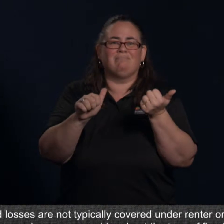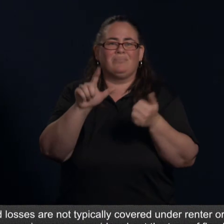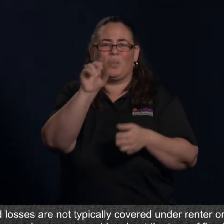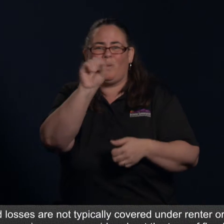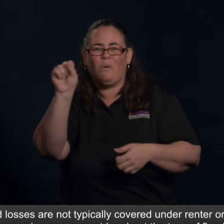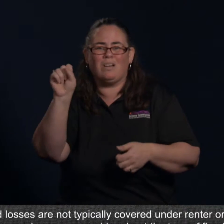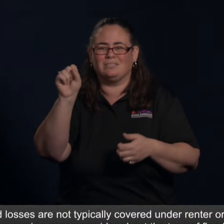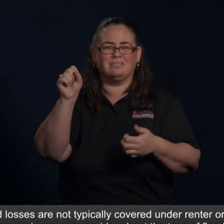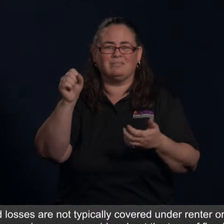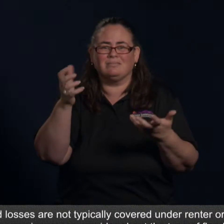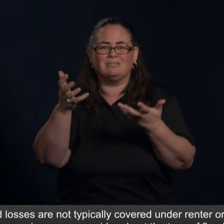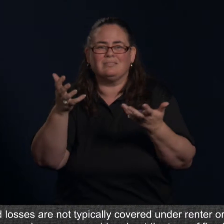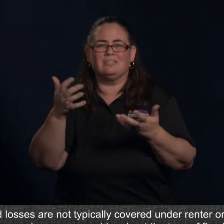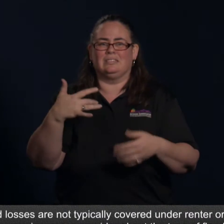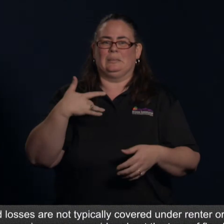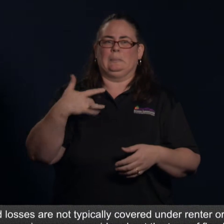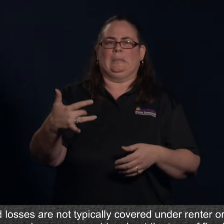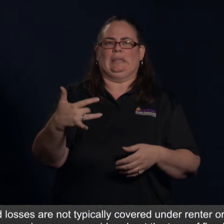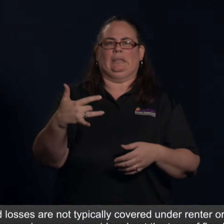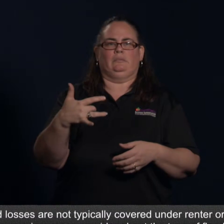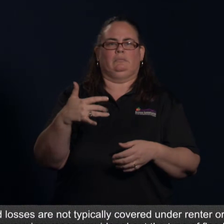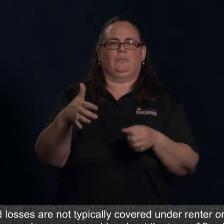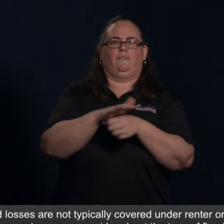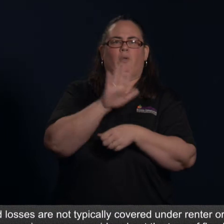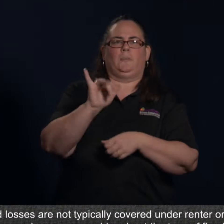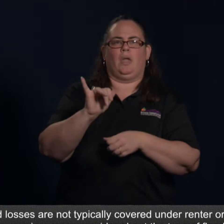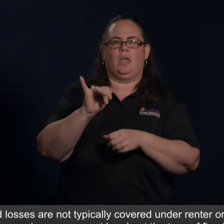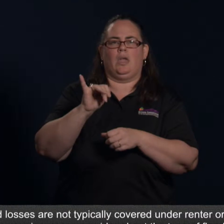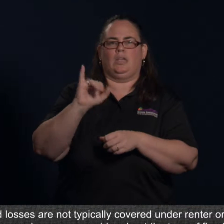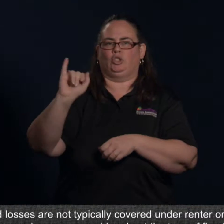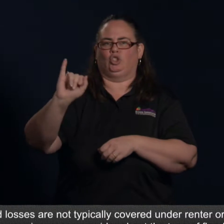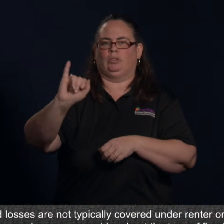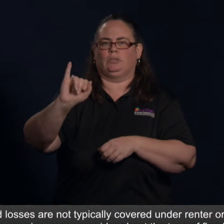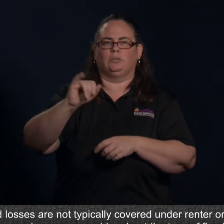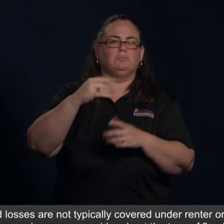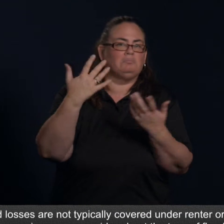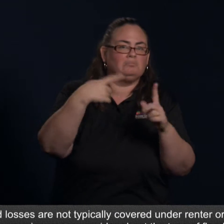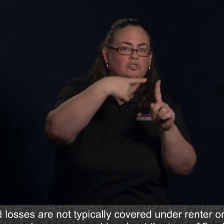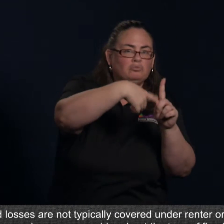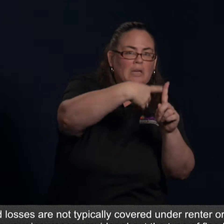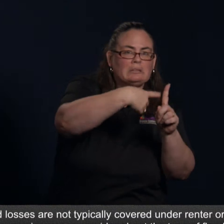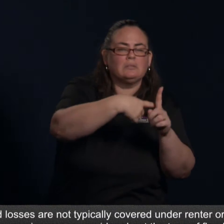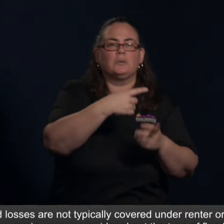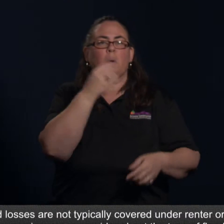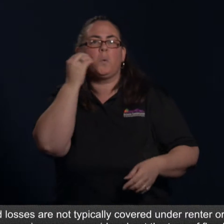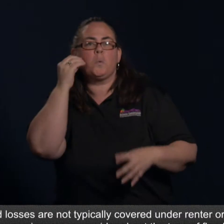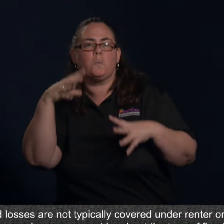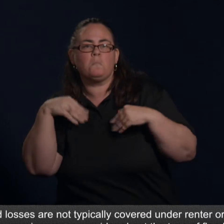Flood losses are not typically covered under renter or homeowners insurance policies.